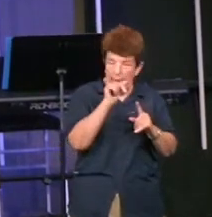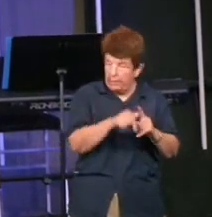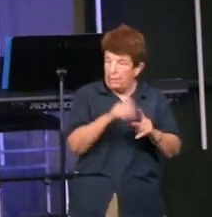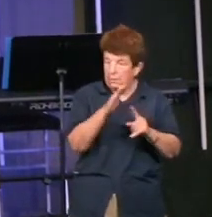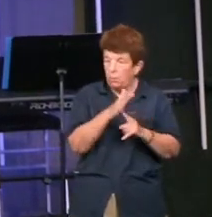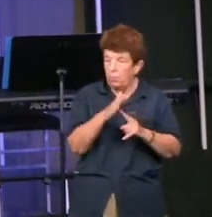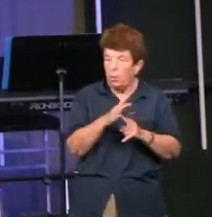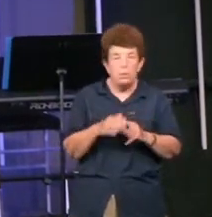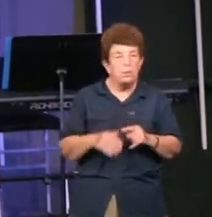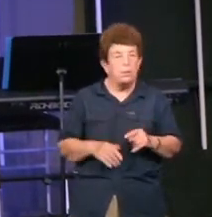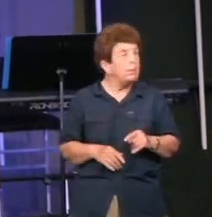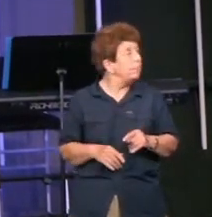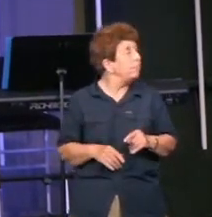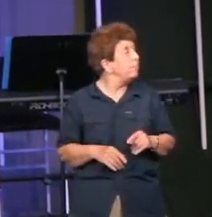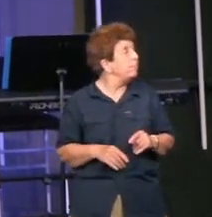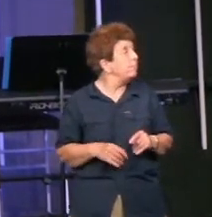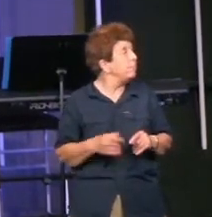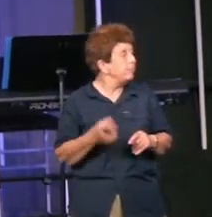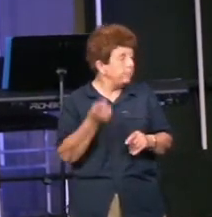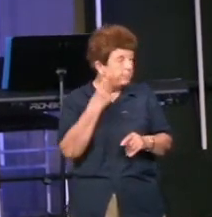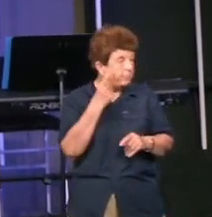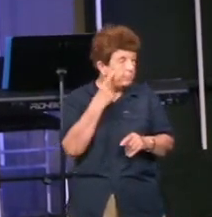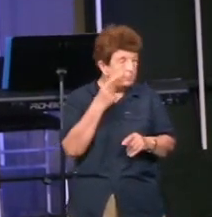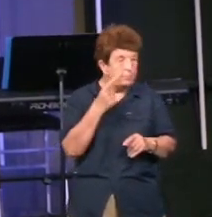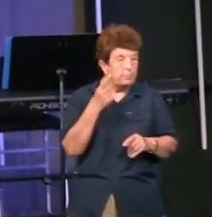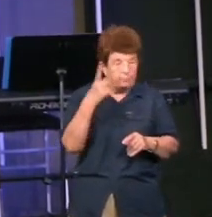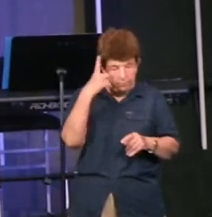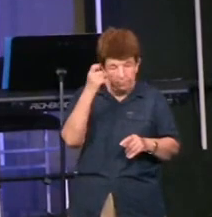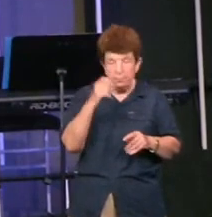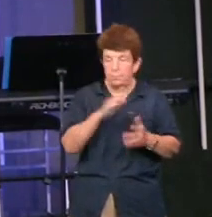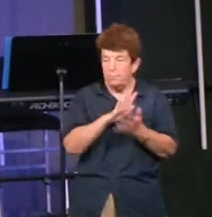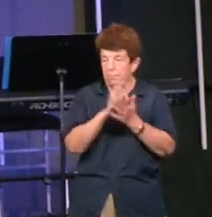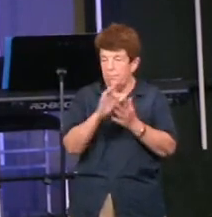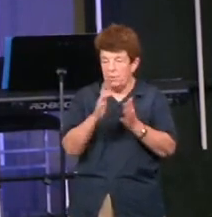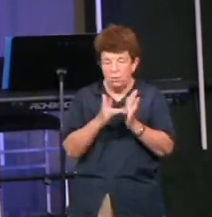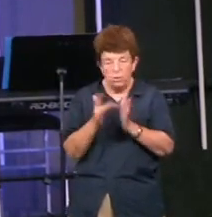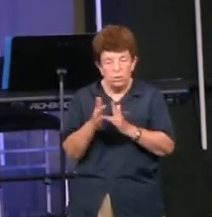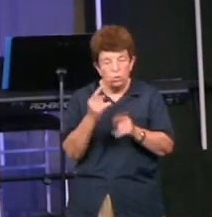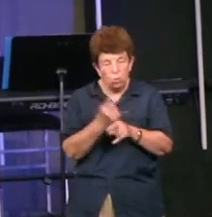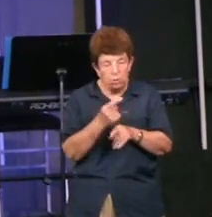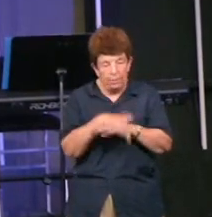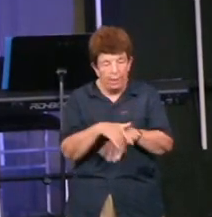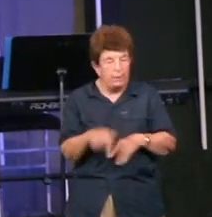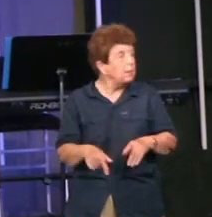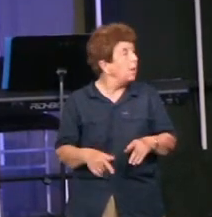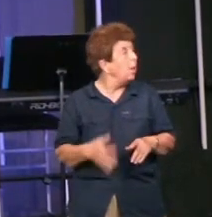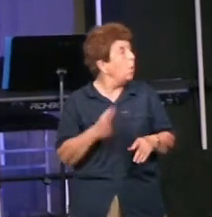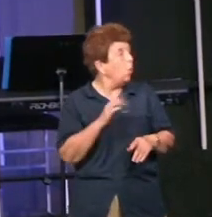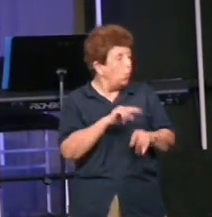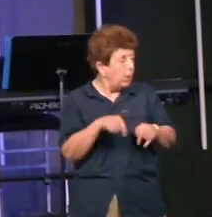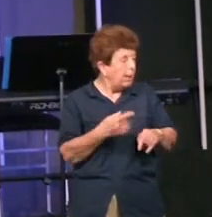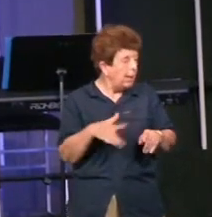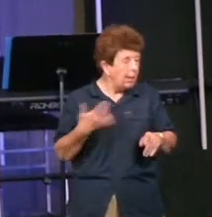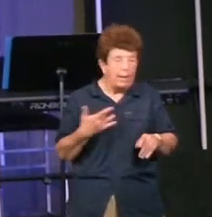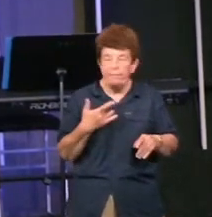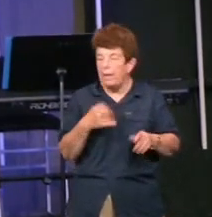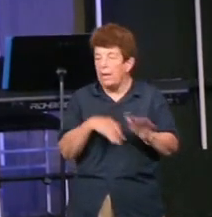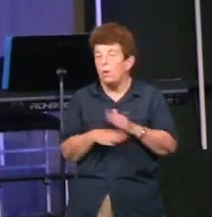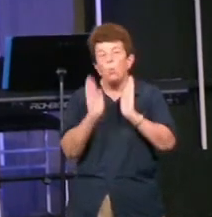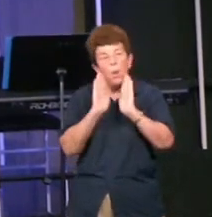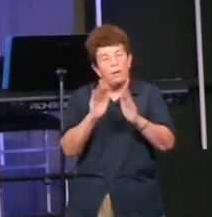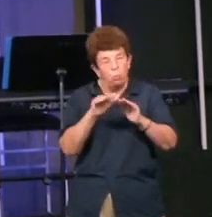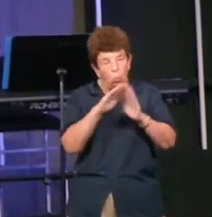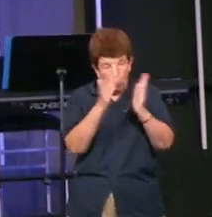gets so much greater when we look at the context within which Jesus says it. Okay, because we live in a wonderful world, we're